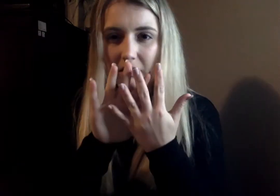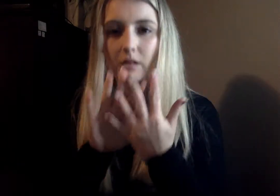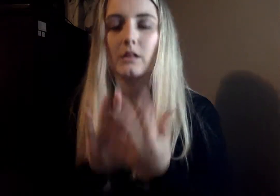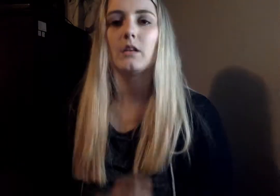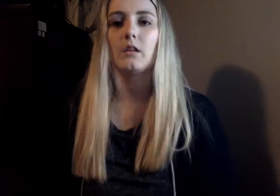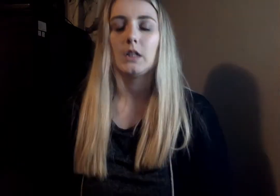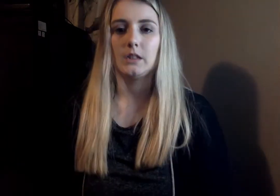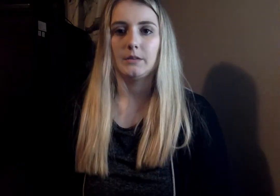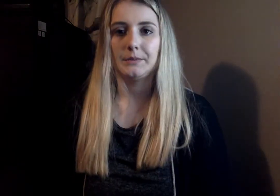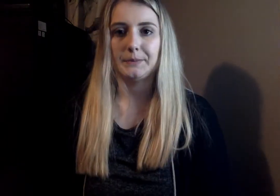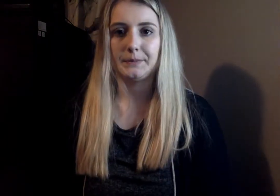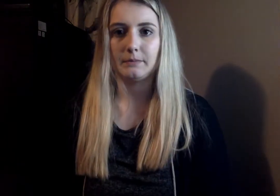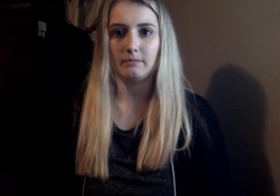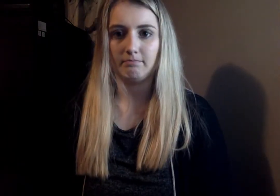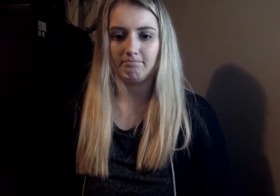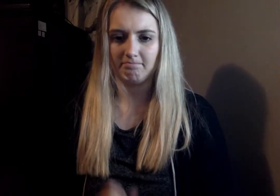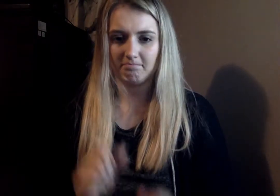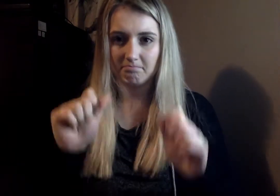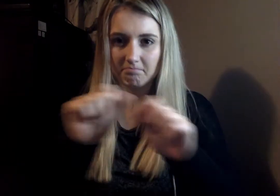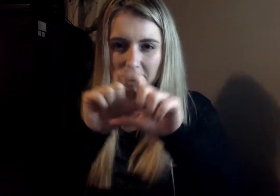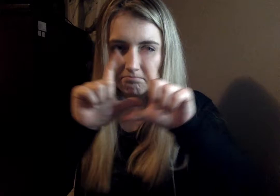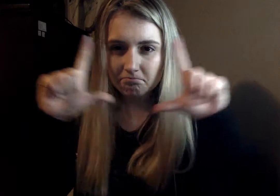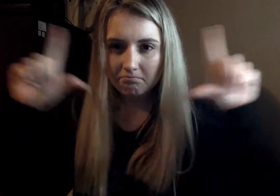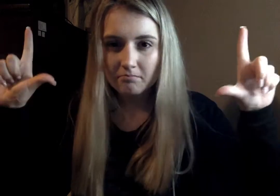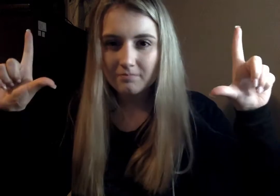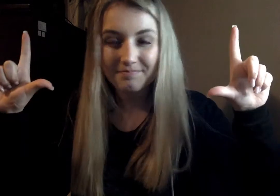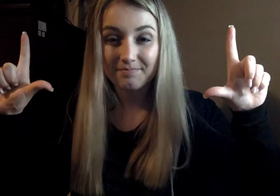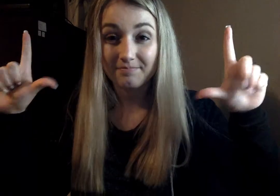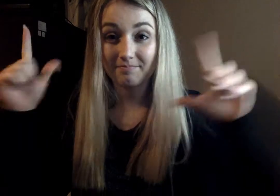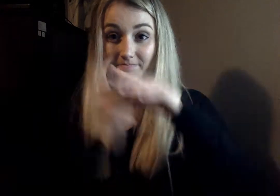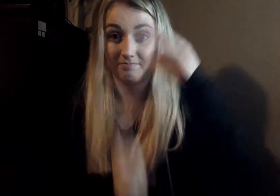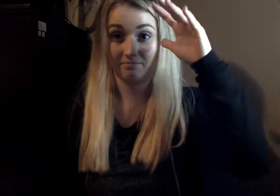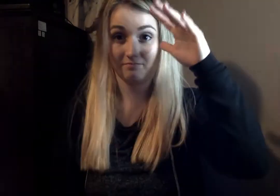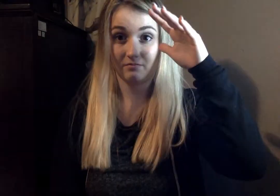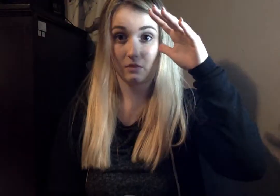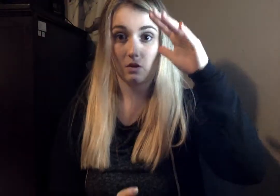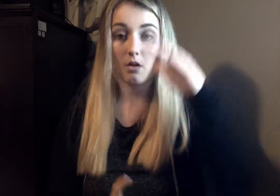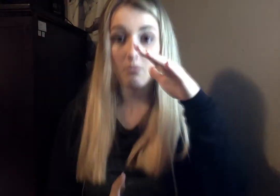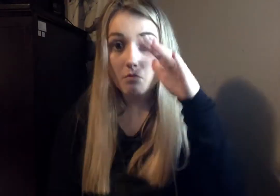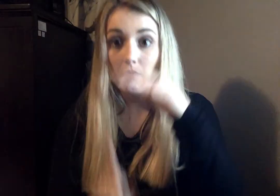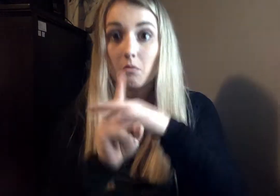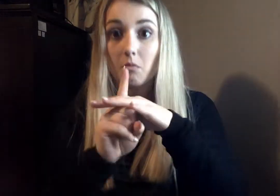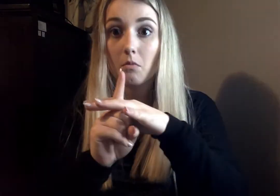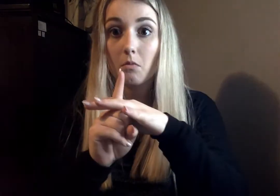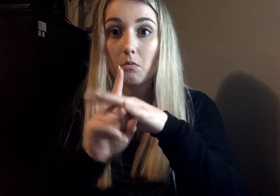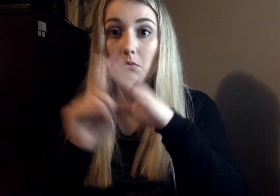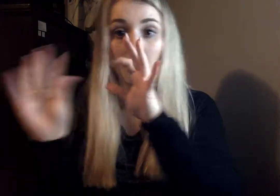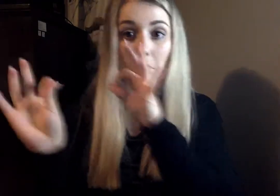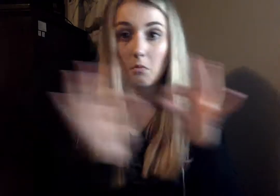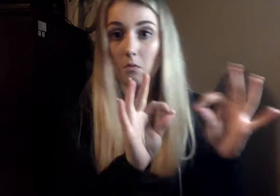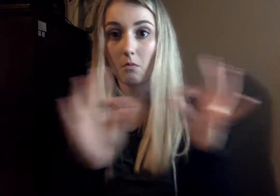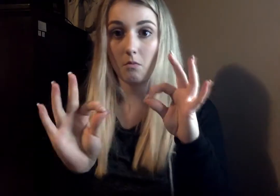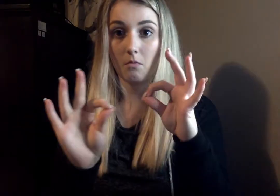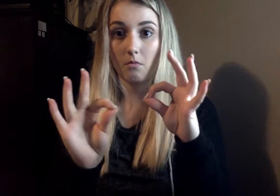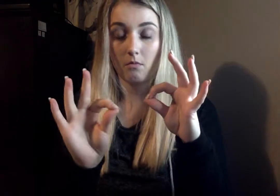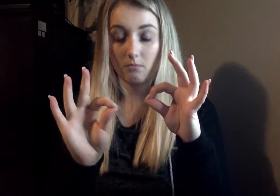you try to get a closer look, it disappears, only to reappear as soon as you shift your glance. But don't go rinsing out